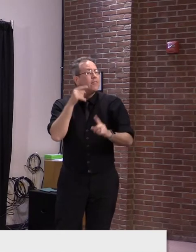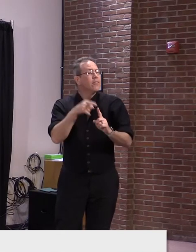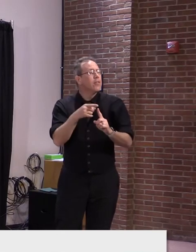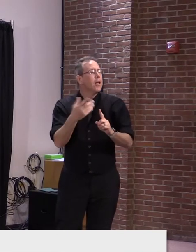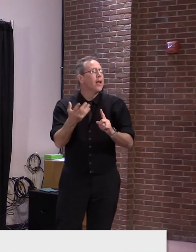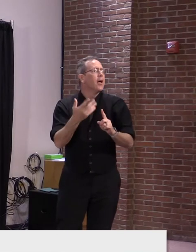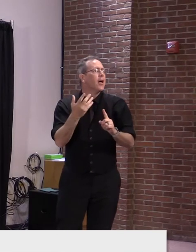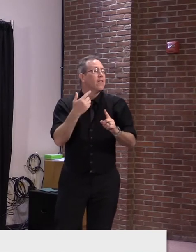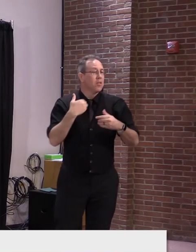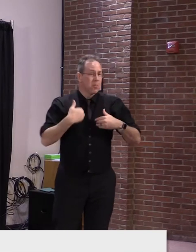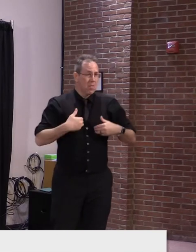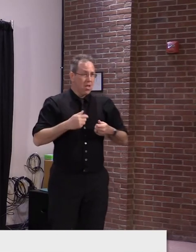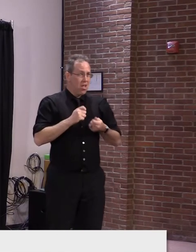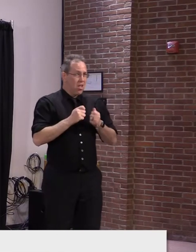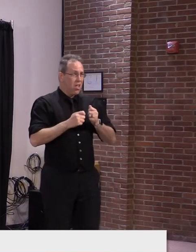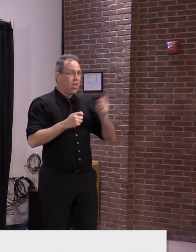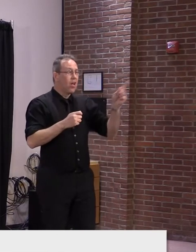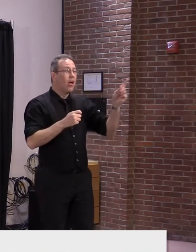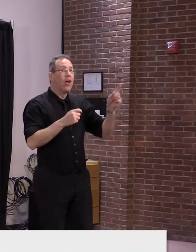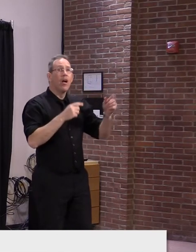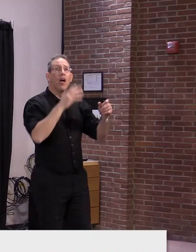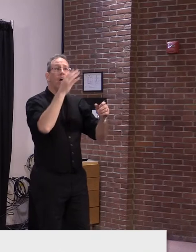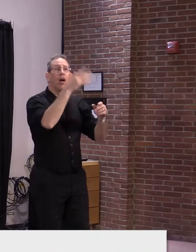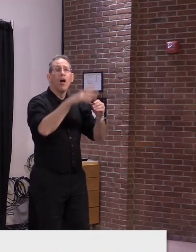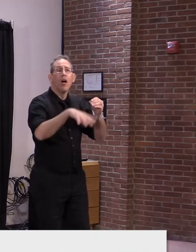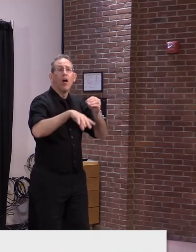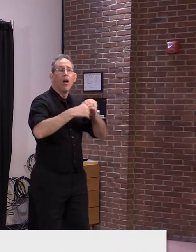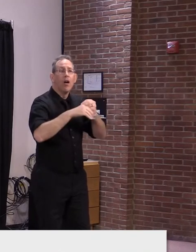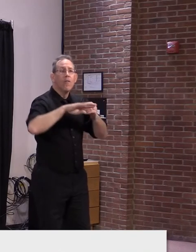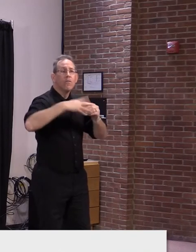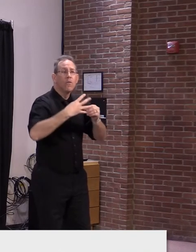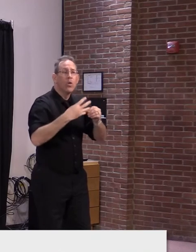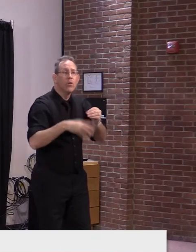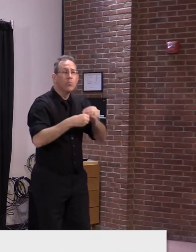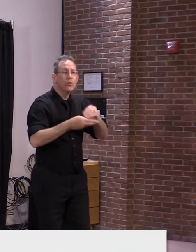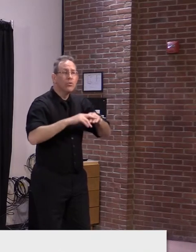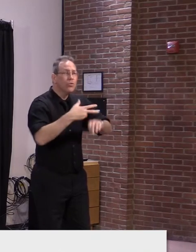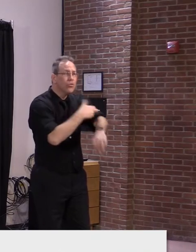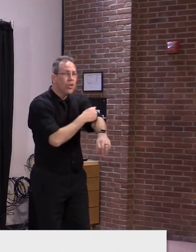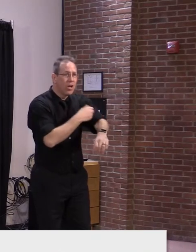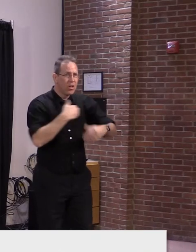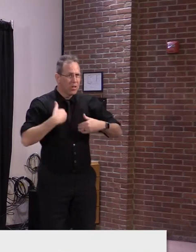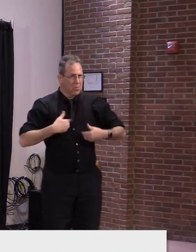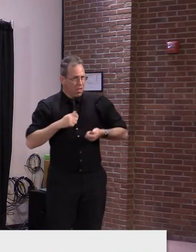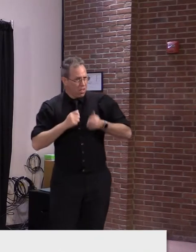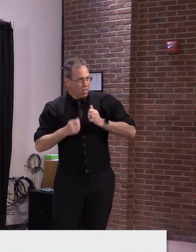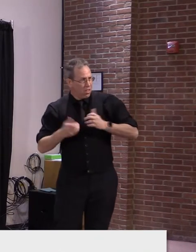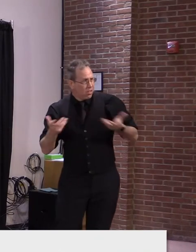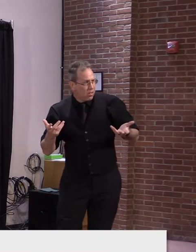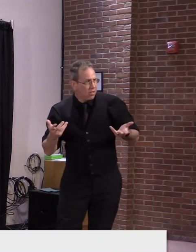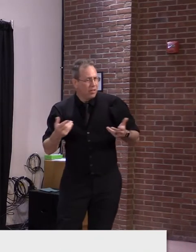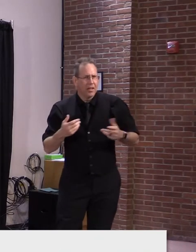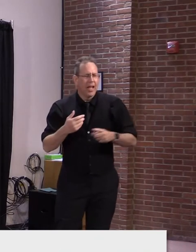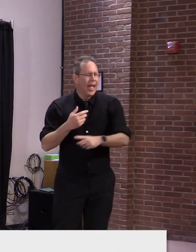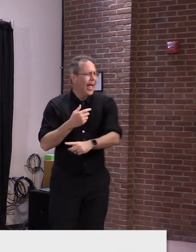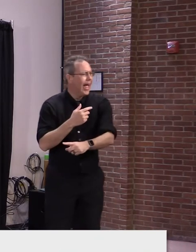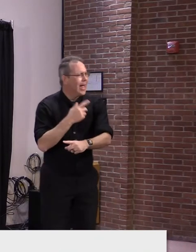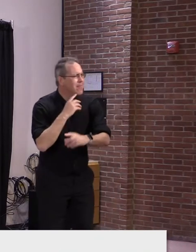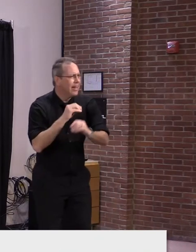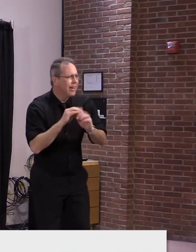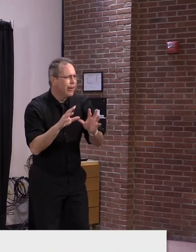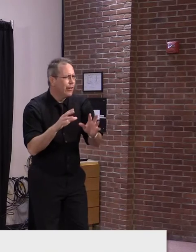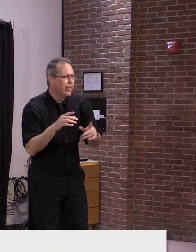fourth shot? Okay, before he answers that, Ed, make sure you write an article